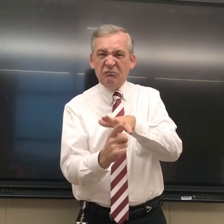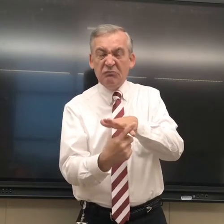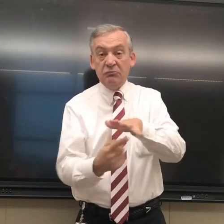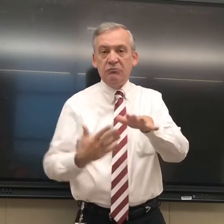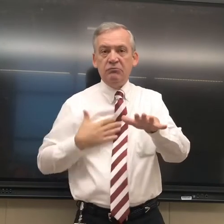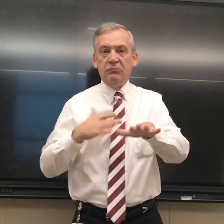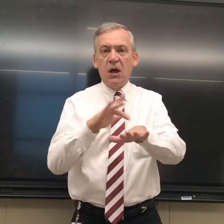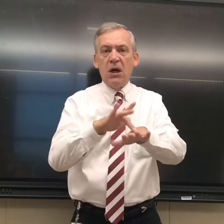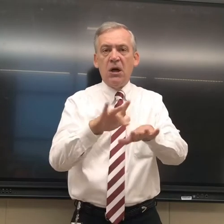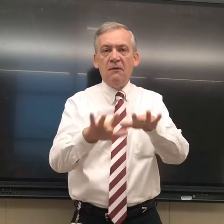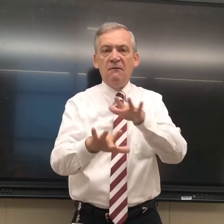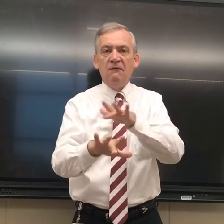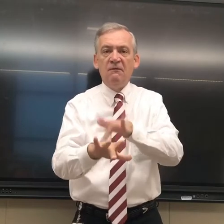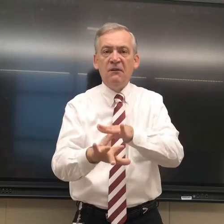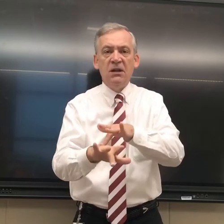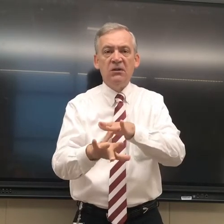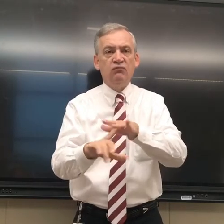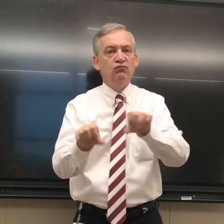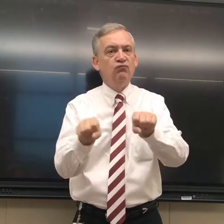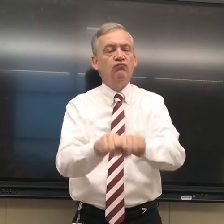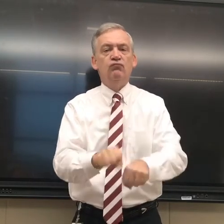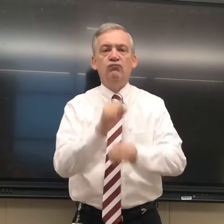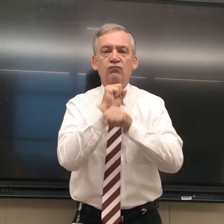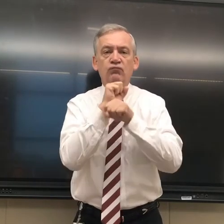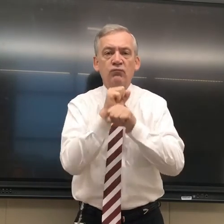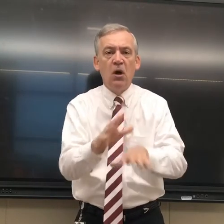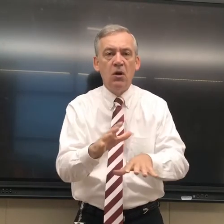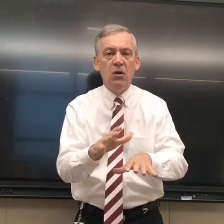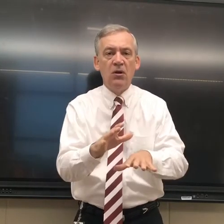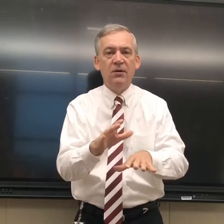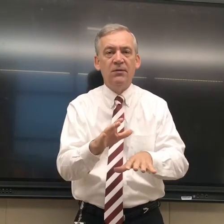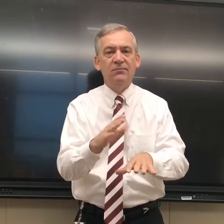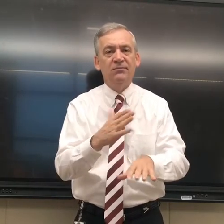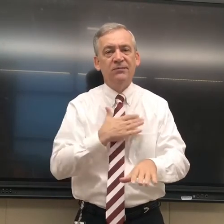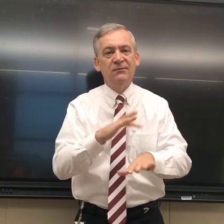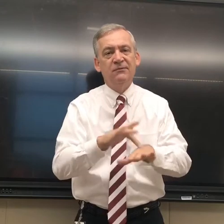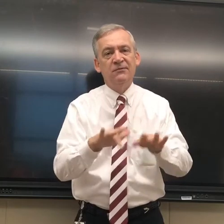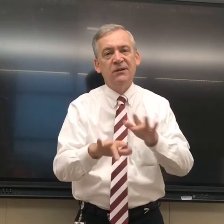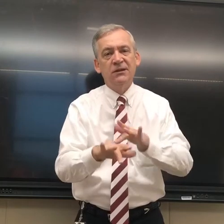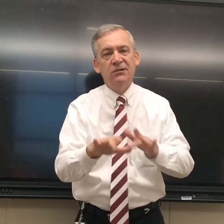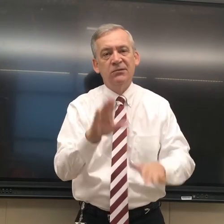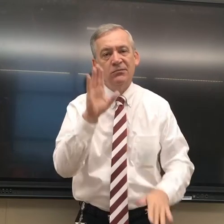I don't know why I should remember only the dust.